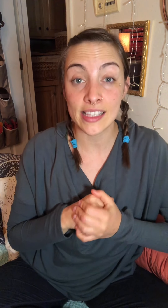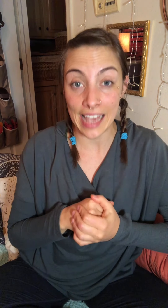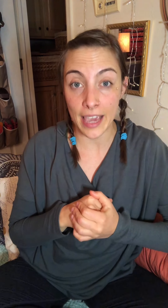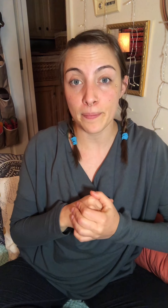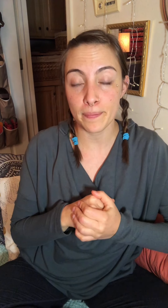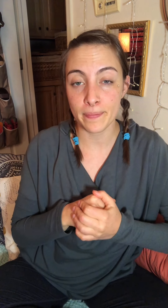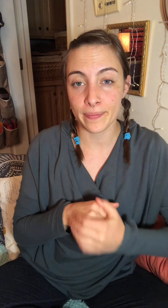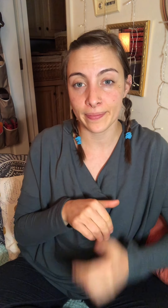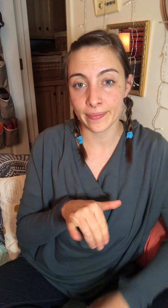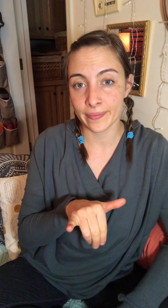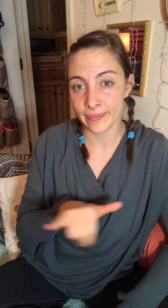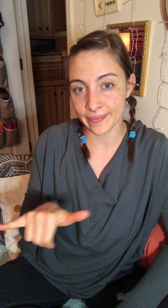same,